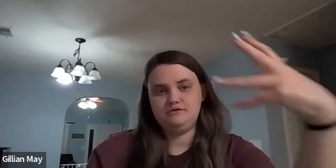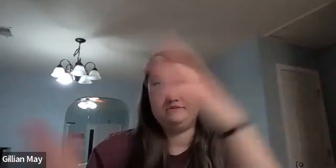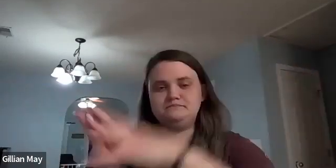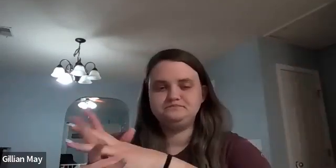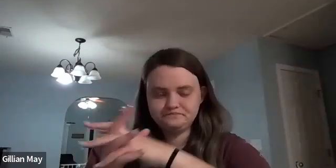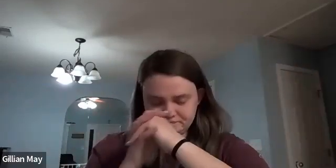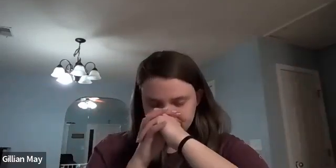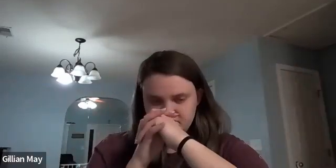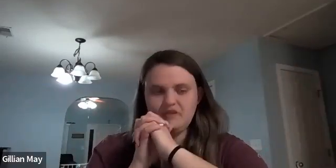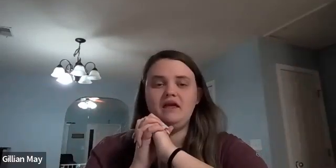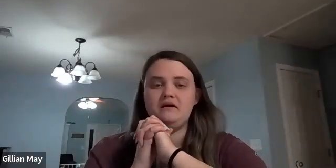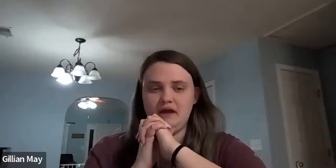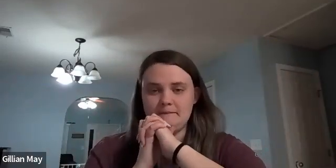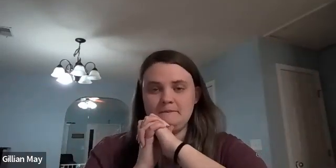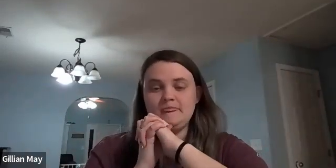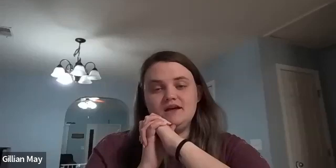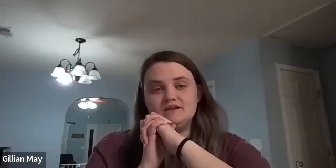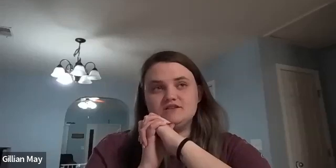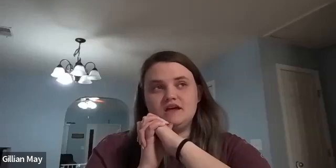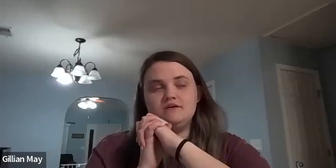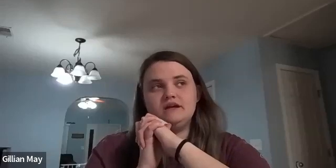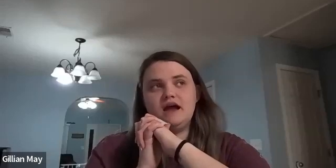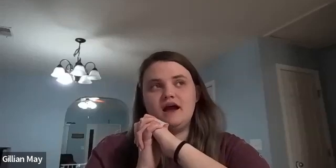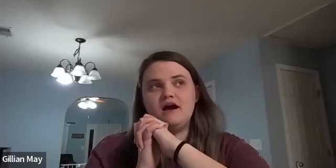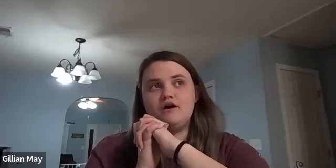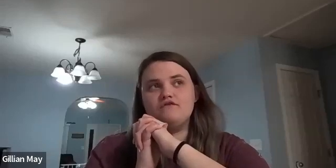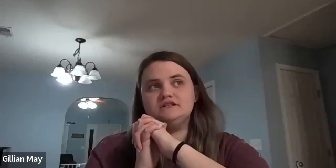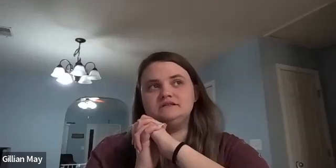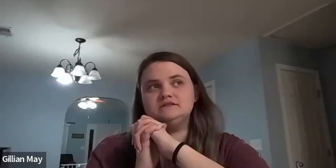those. Okay. So then we have